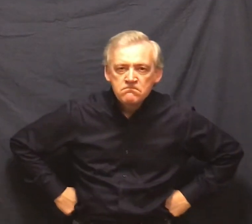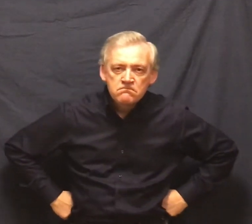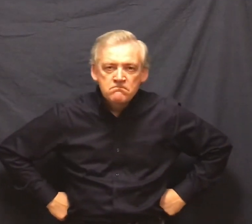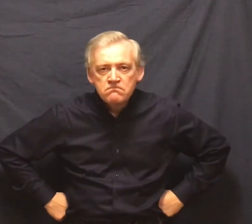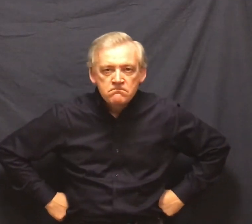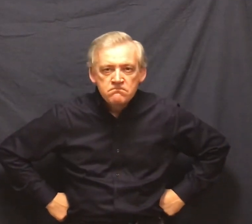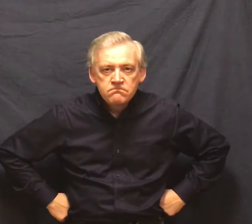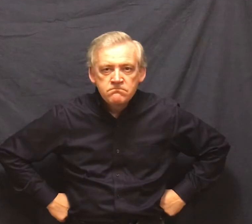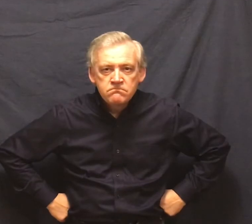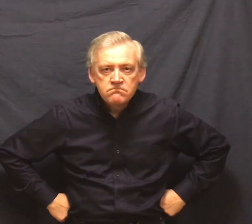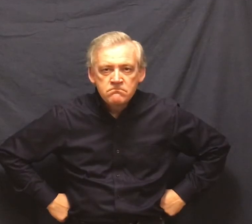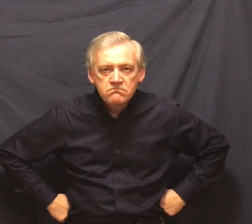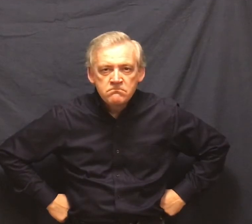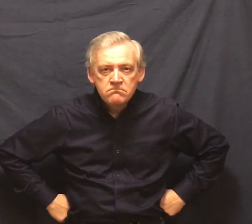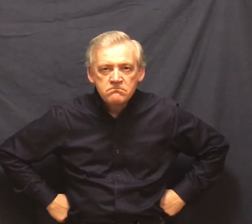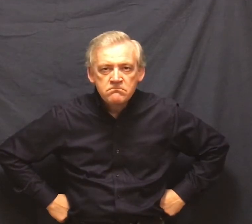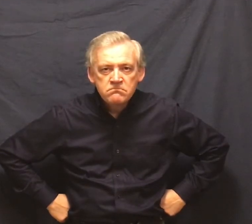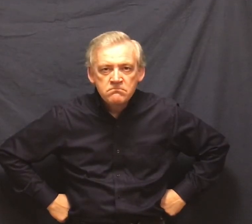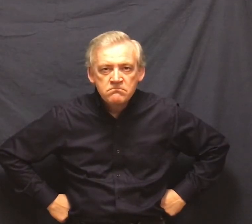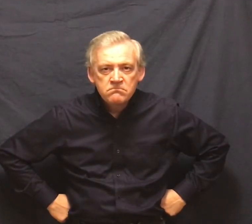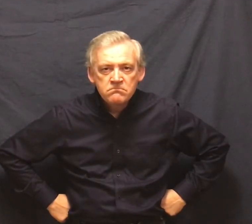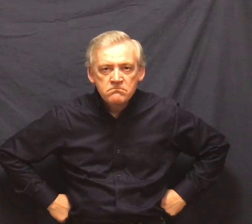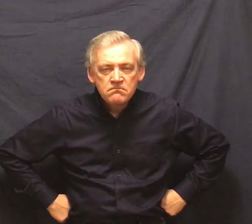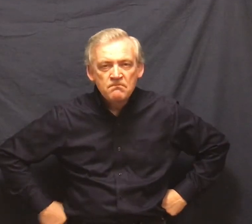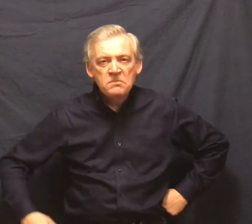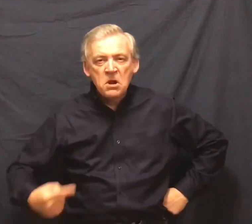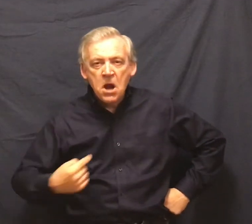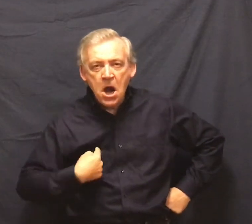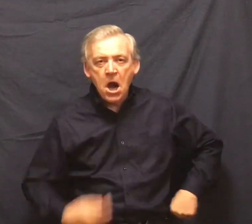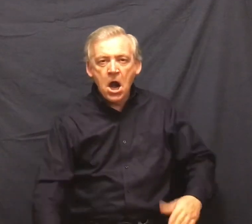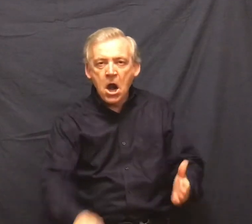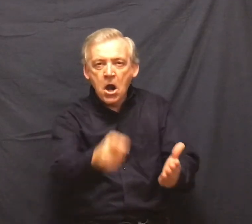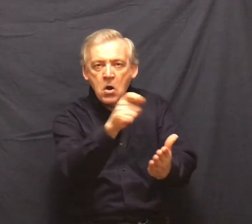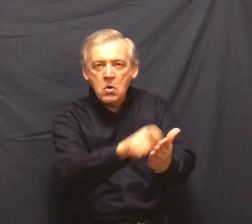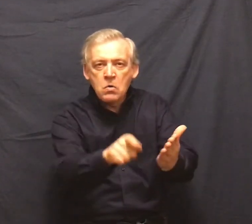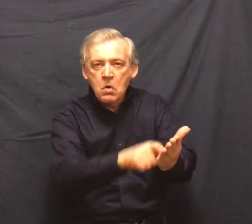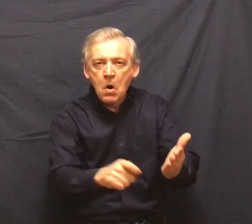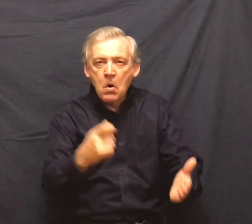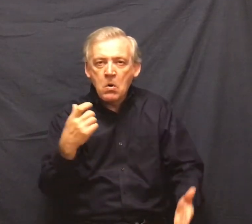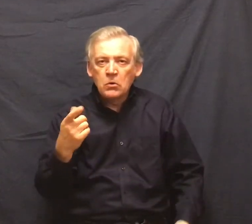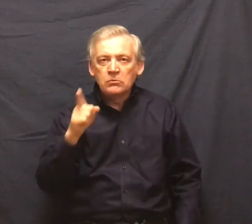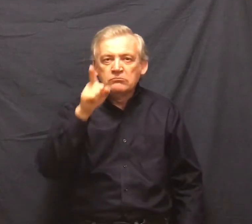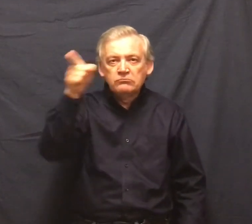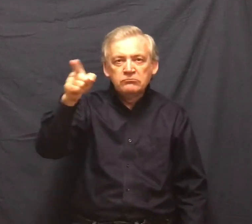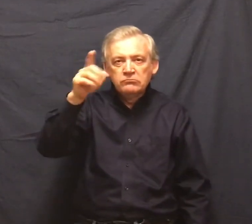"I wrote Murray and Reddy I wanted 2 men this morning. You got your work slips?"